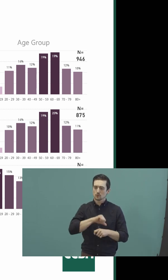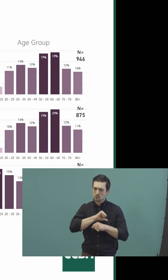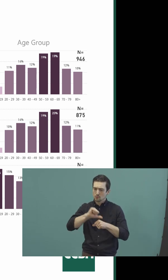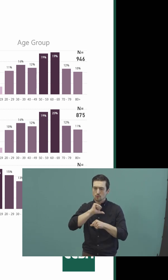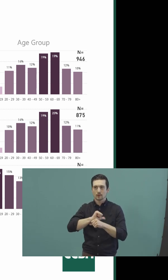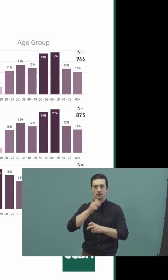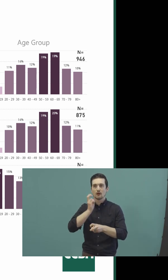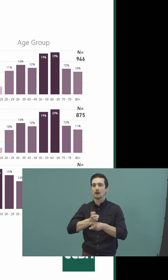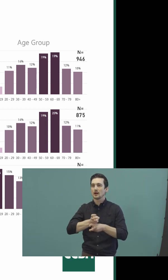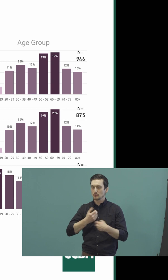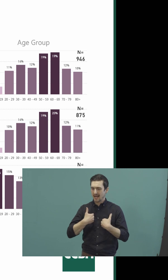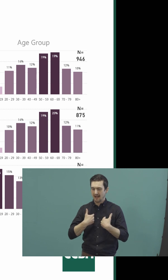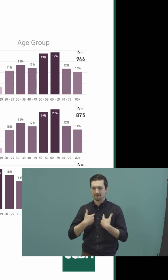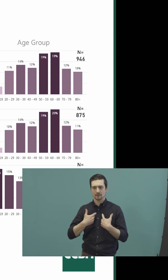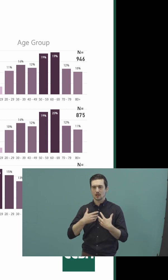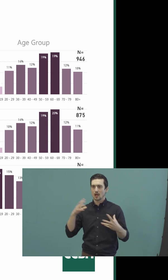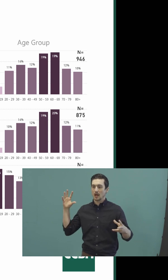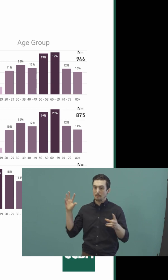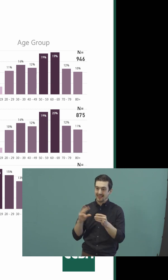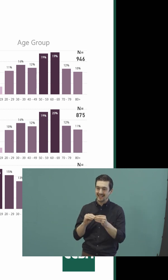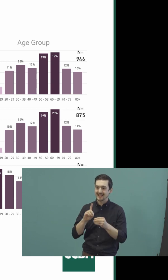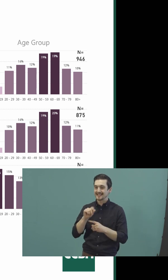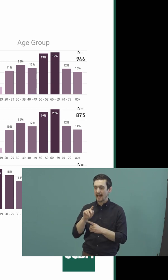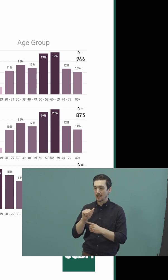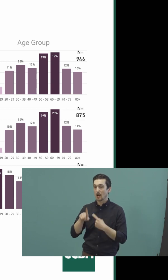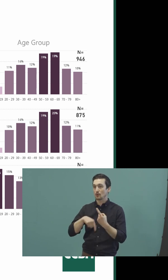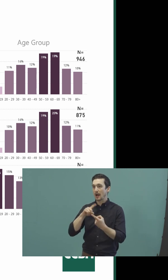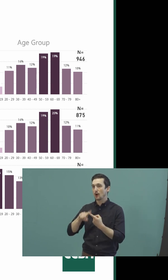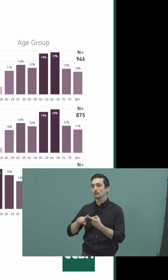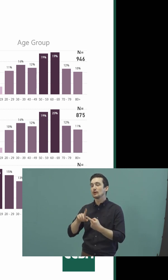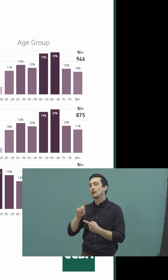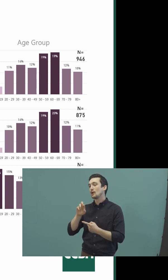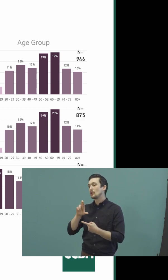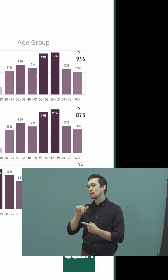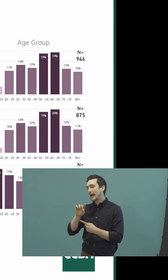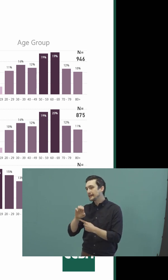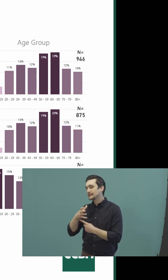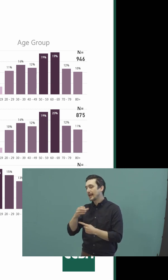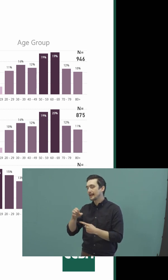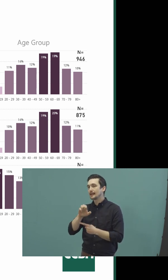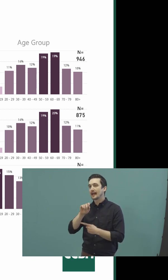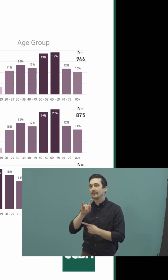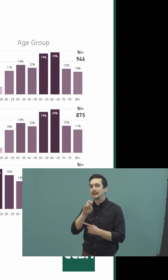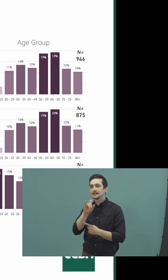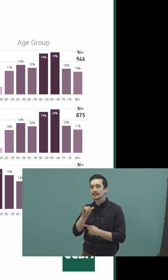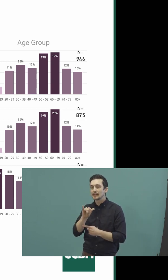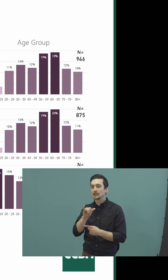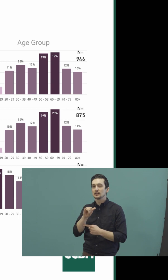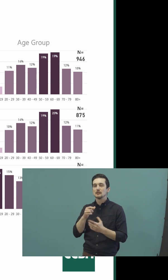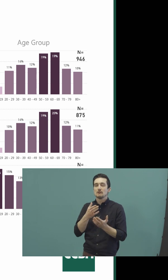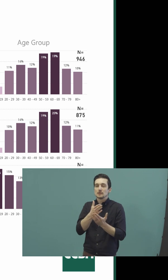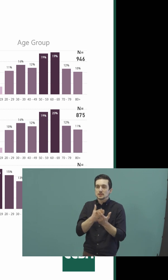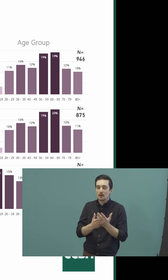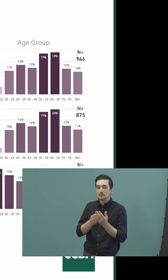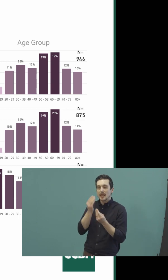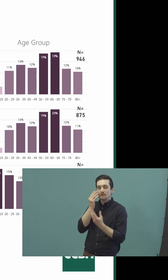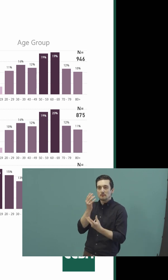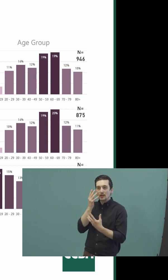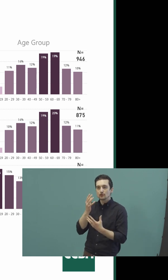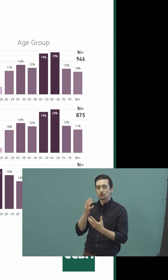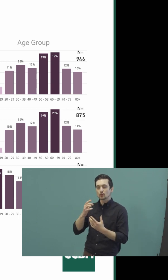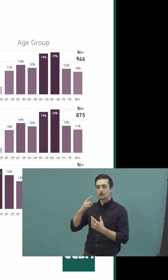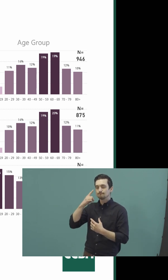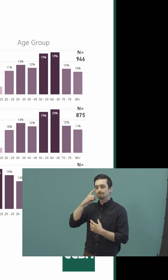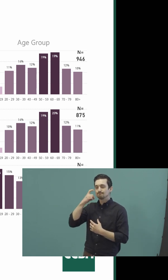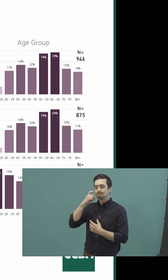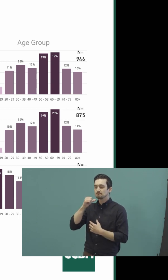as we can around race and ethnicity, but we still have some unknown data around both, and ethnicity